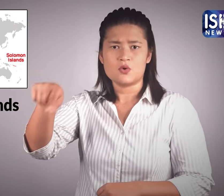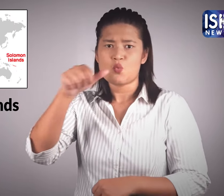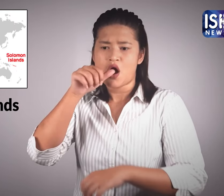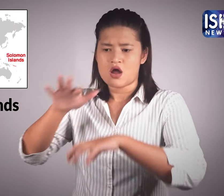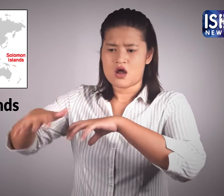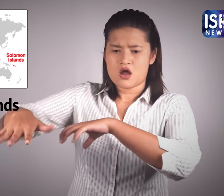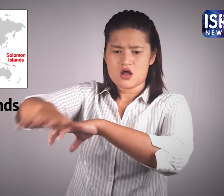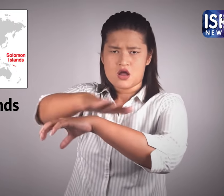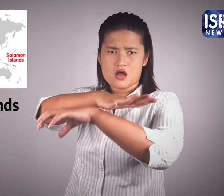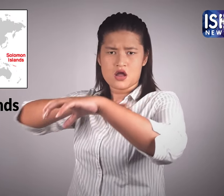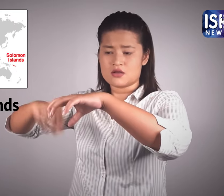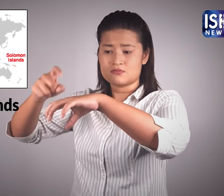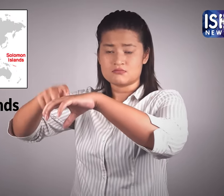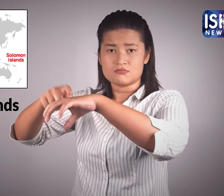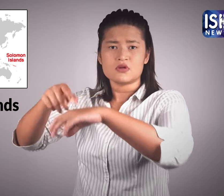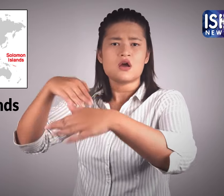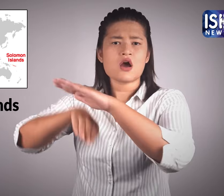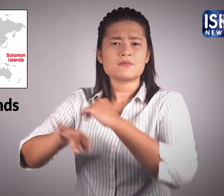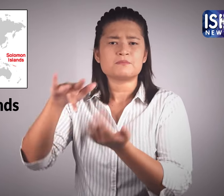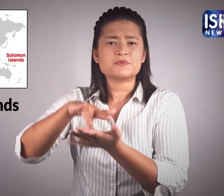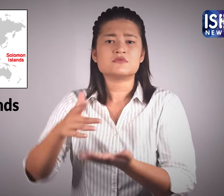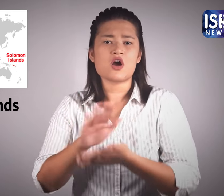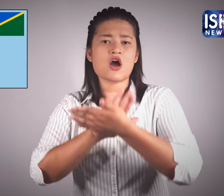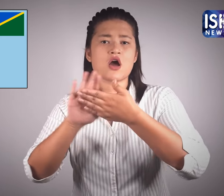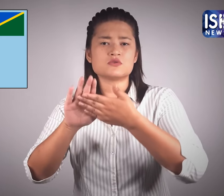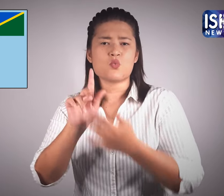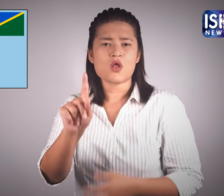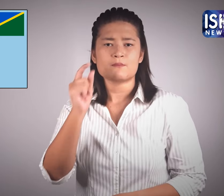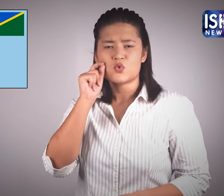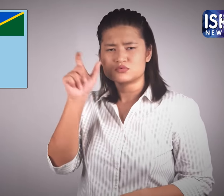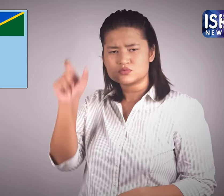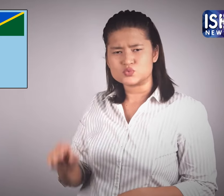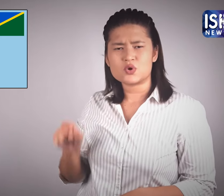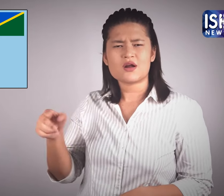Jimmy Hugo is a resident of Honaira in Solomon Islands.